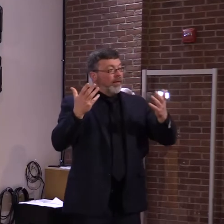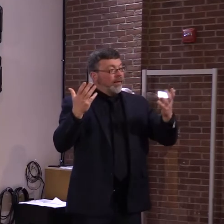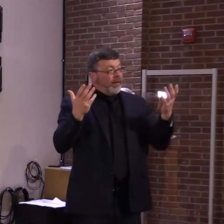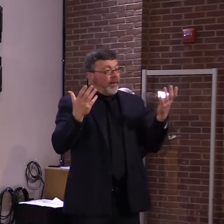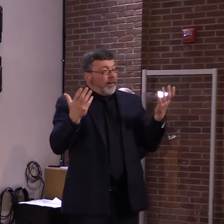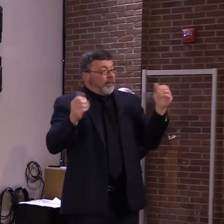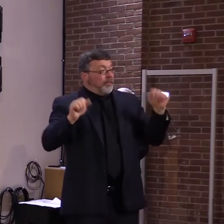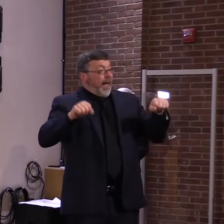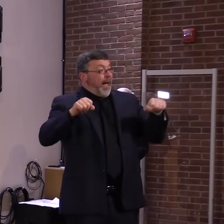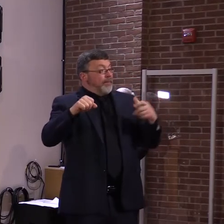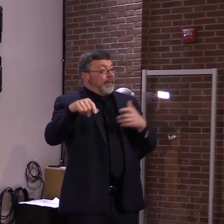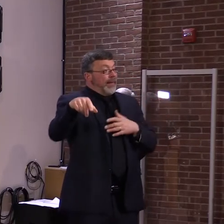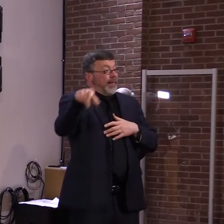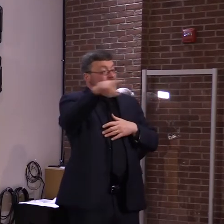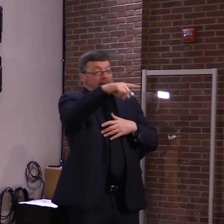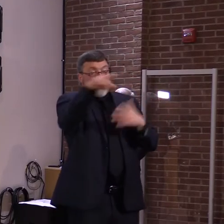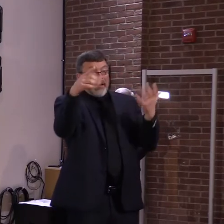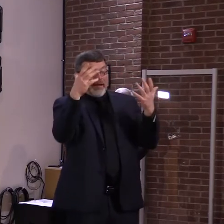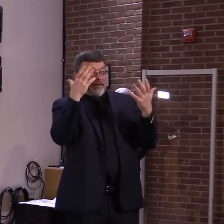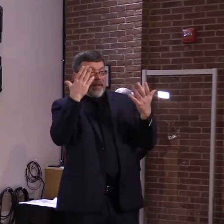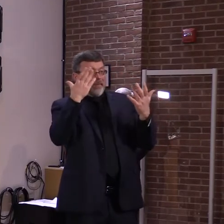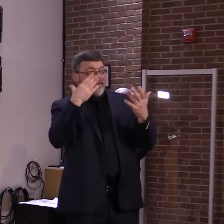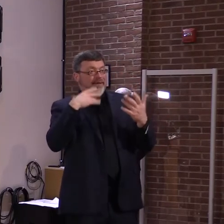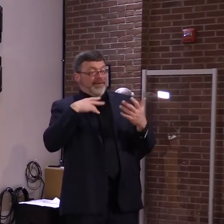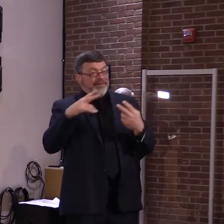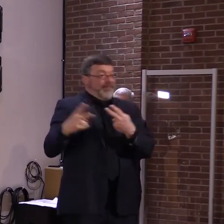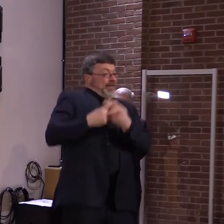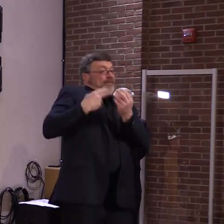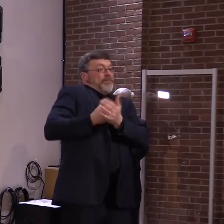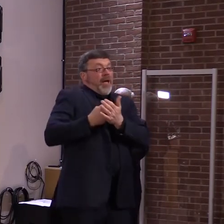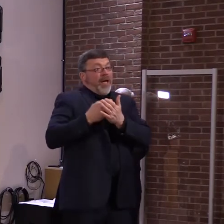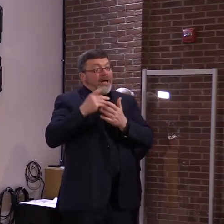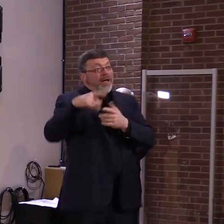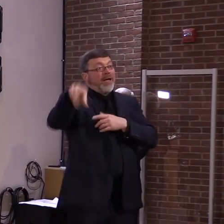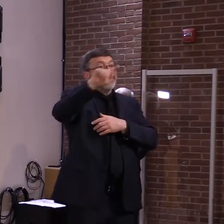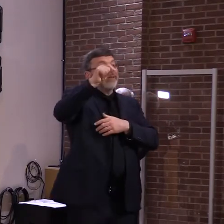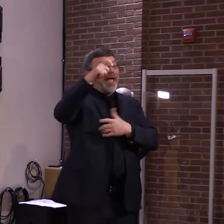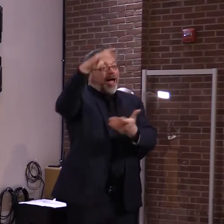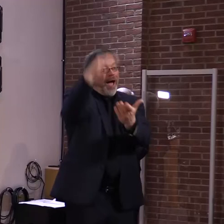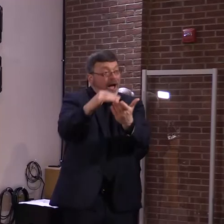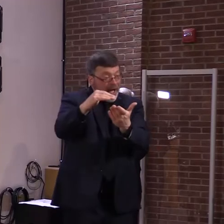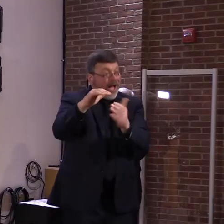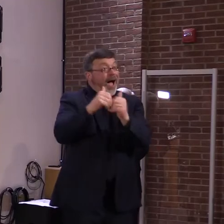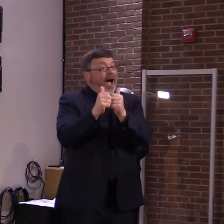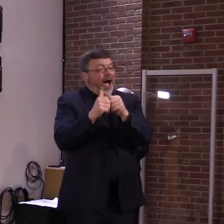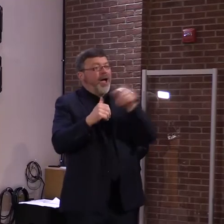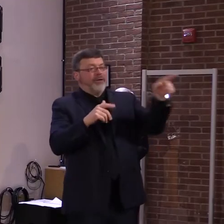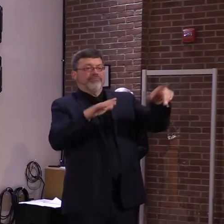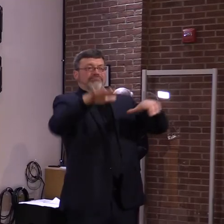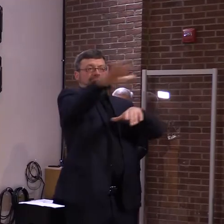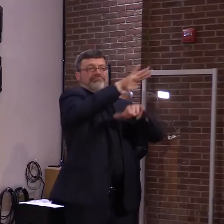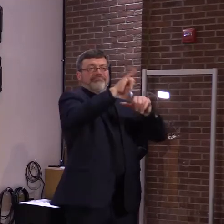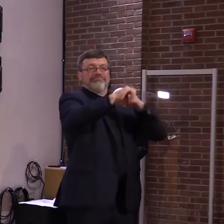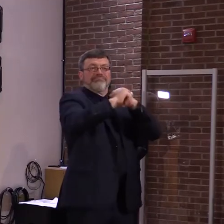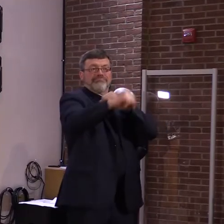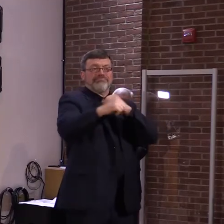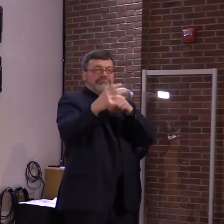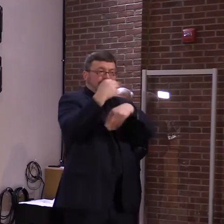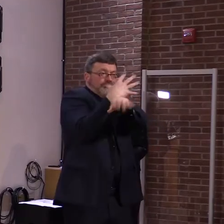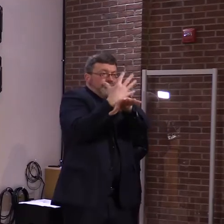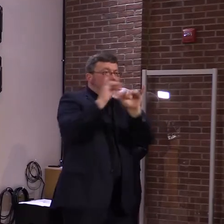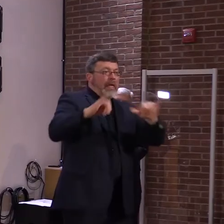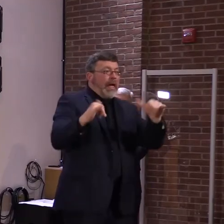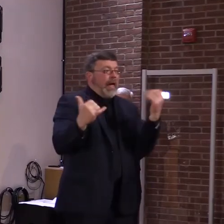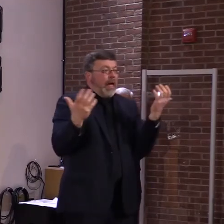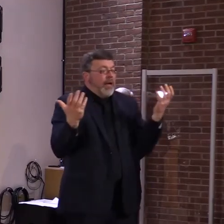work, but not in all instances. So I think we'll find that balance, and I think that we'll be bringing more and more people back,